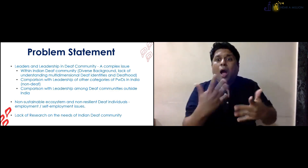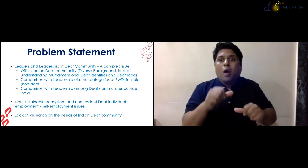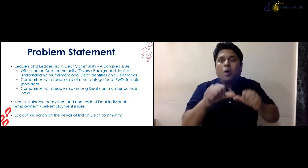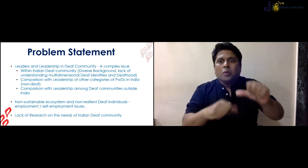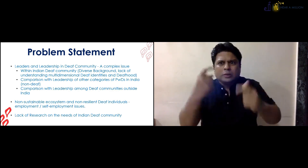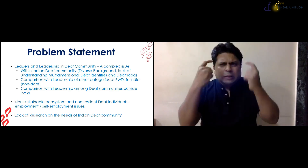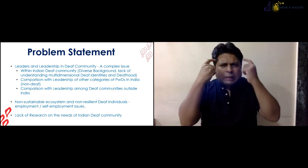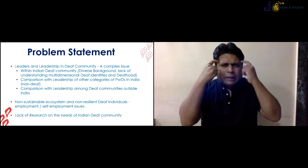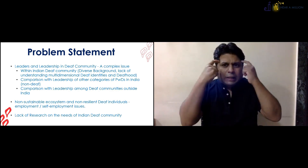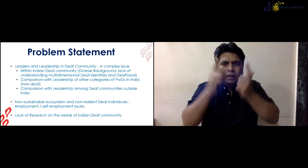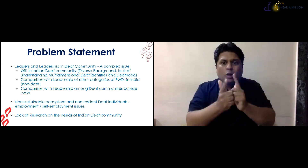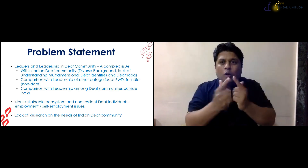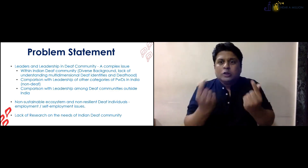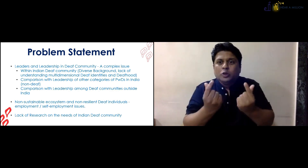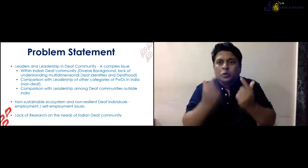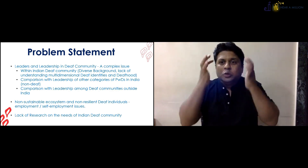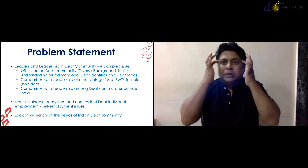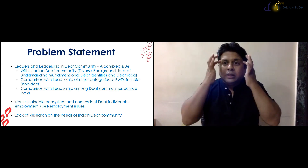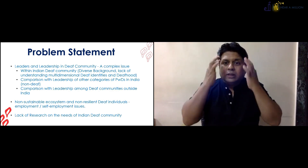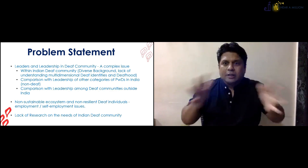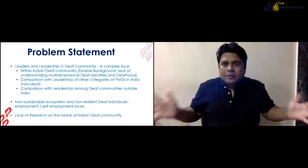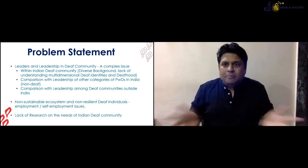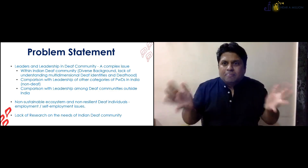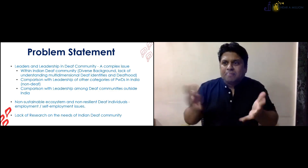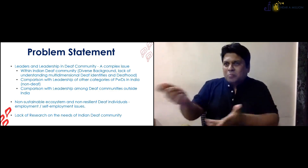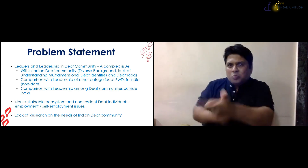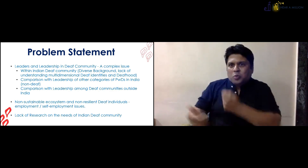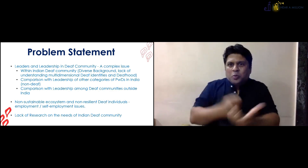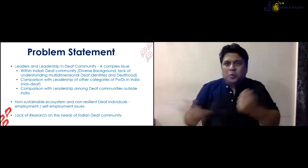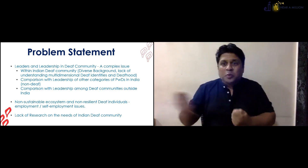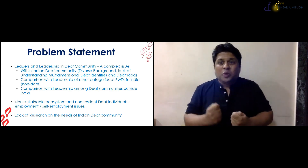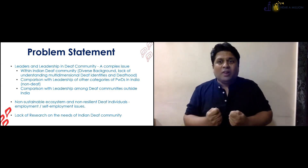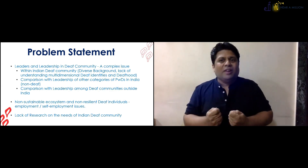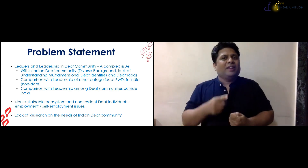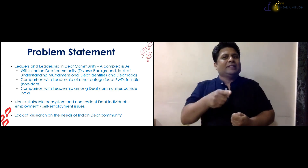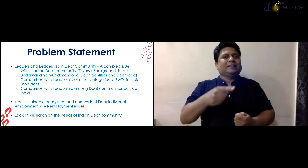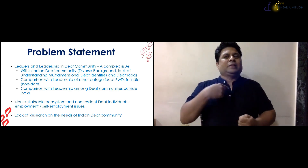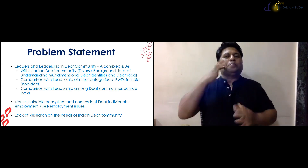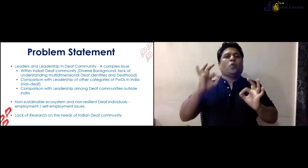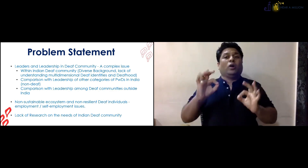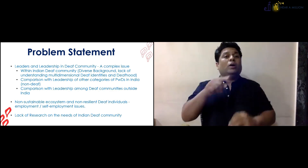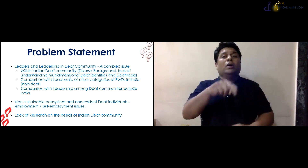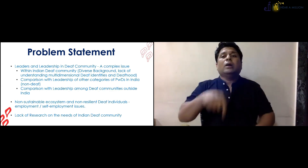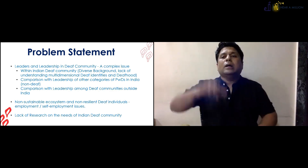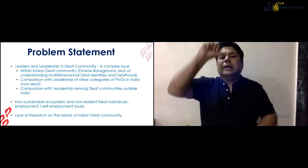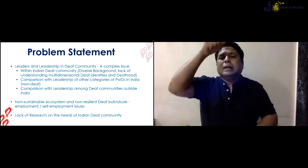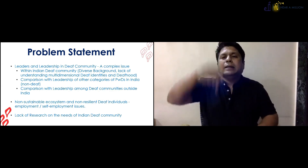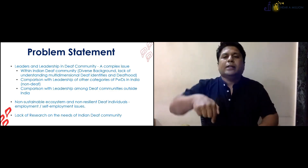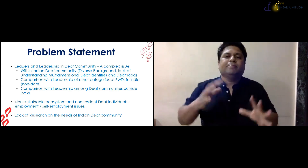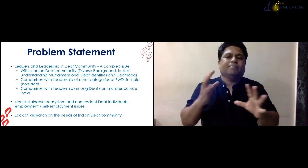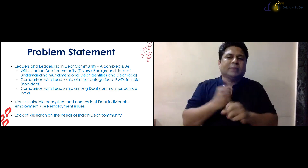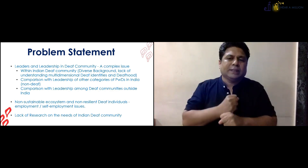just matters that what kind of leadership they follow. So the whole idea behind fixing the tools in your brain, like